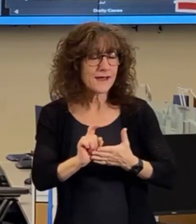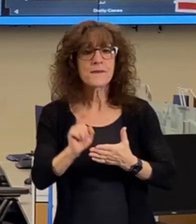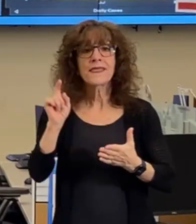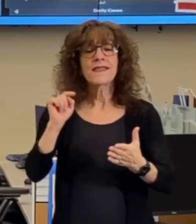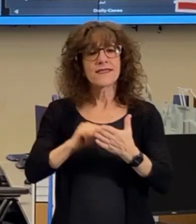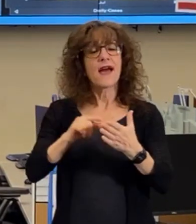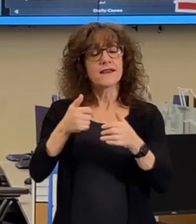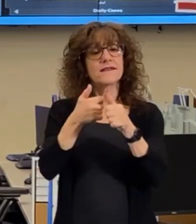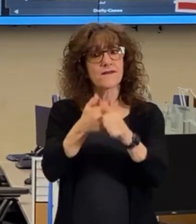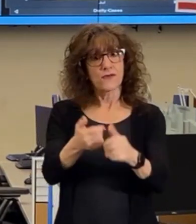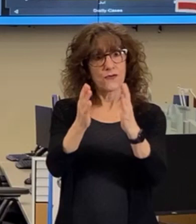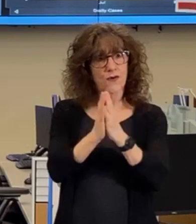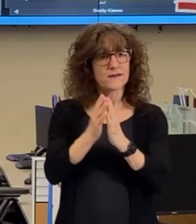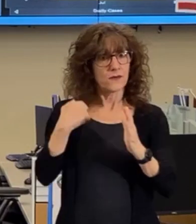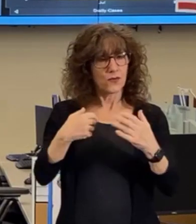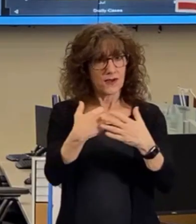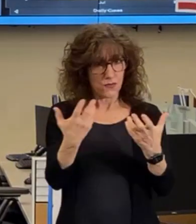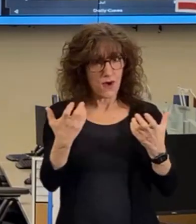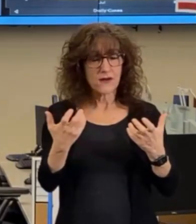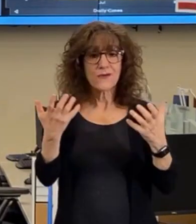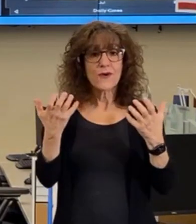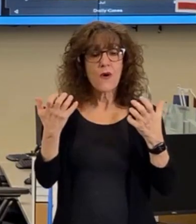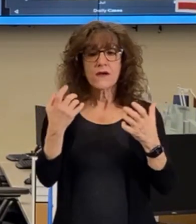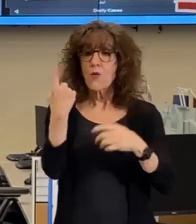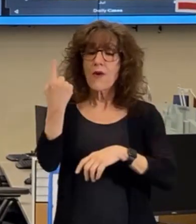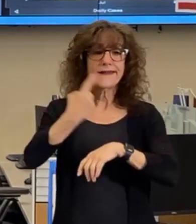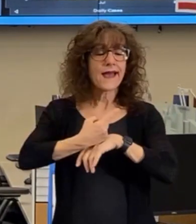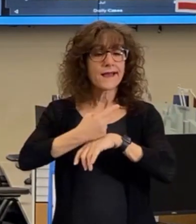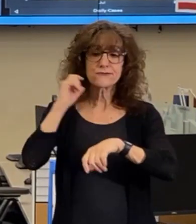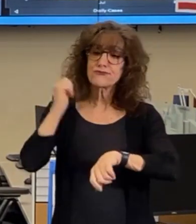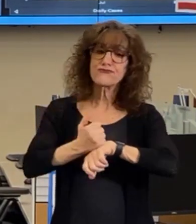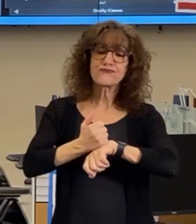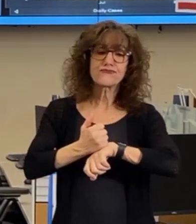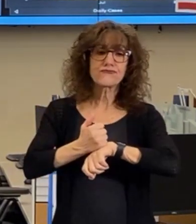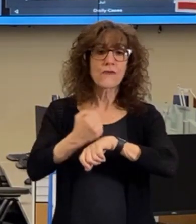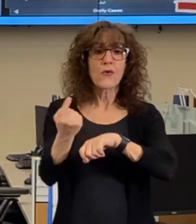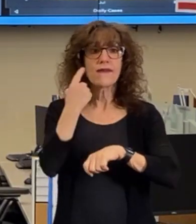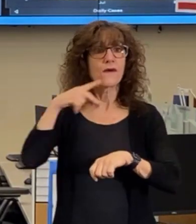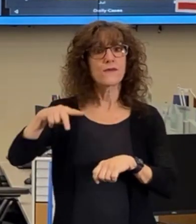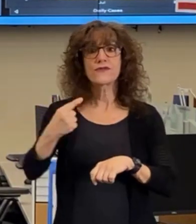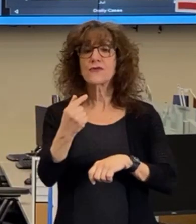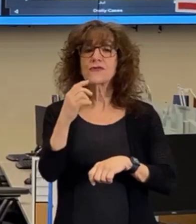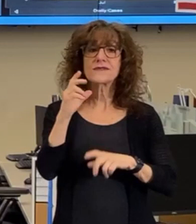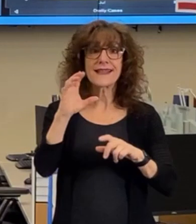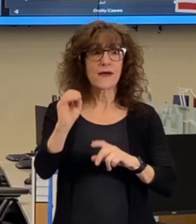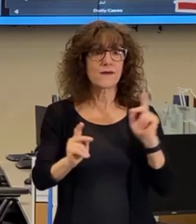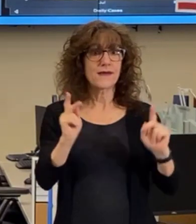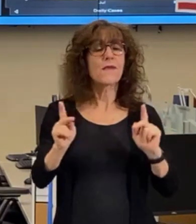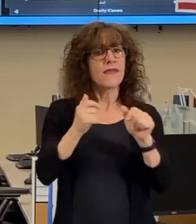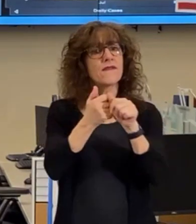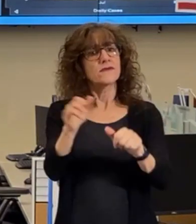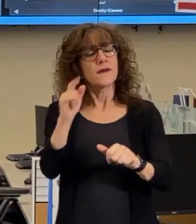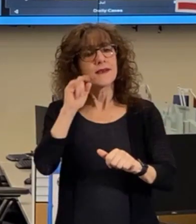in line with the request that we made, that we wanted to have at least a day set aside for Prince Georgians. This is pretty much consistent with that